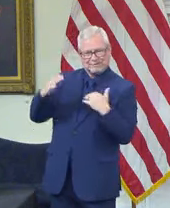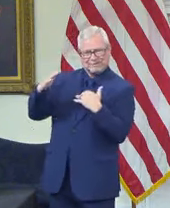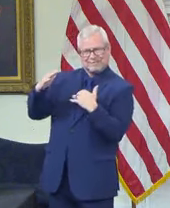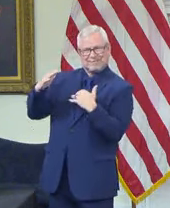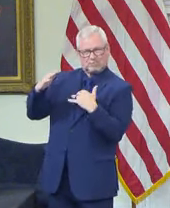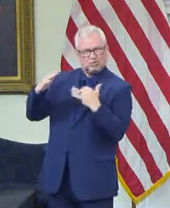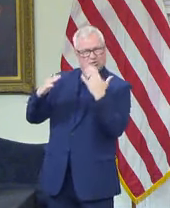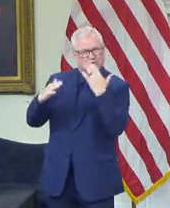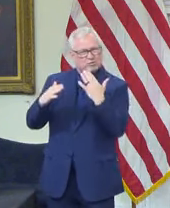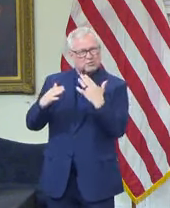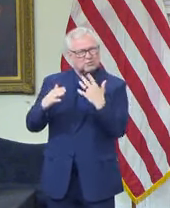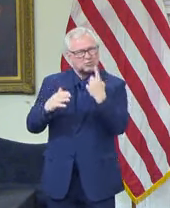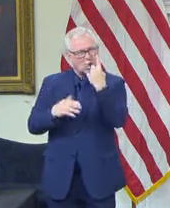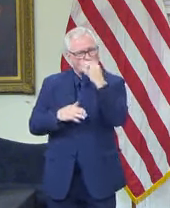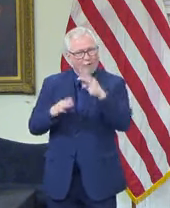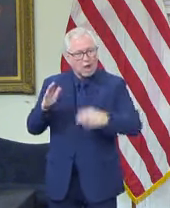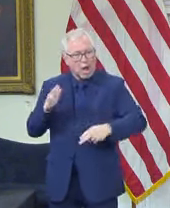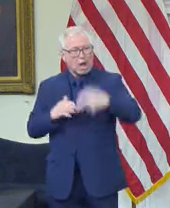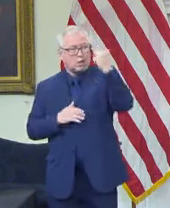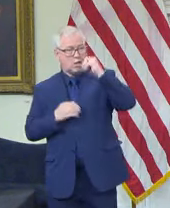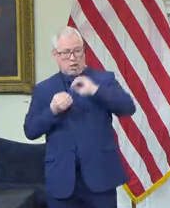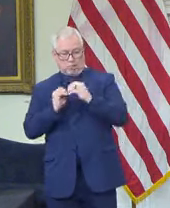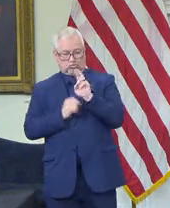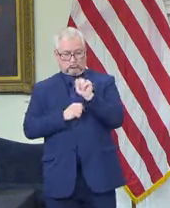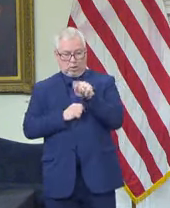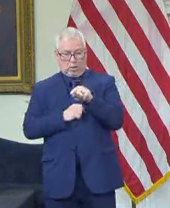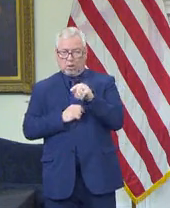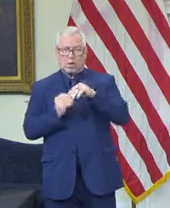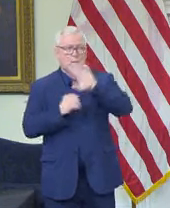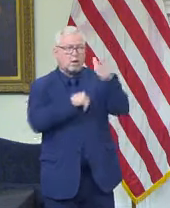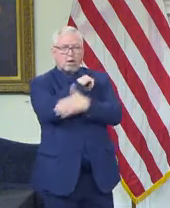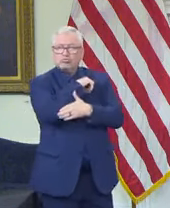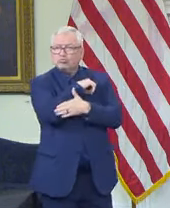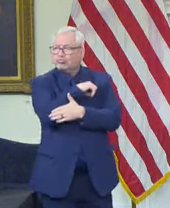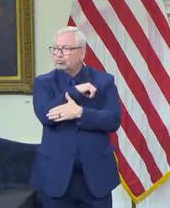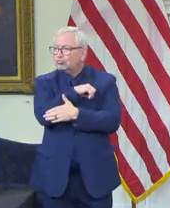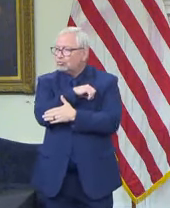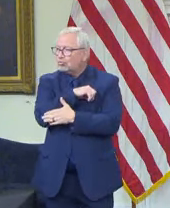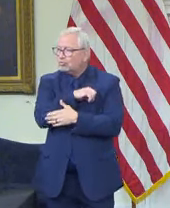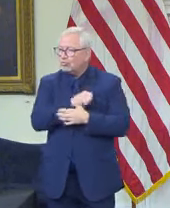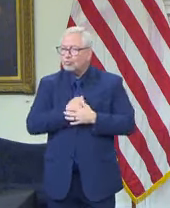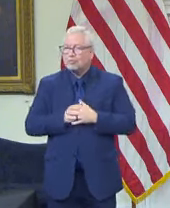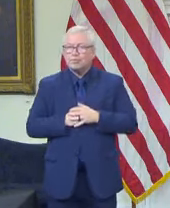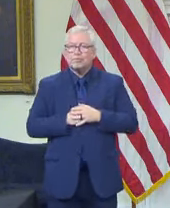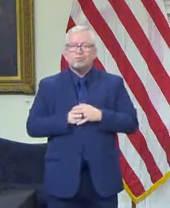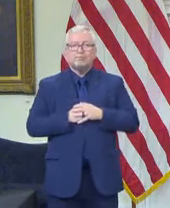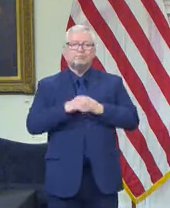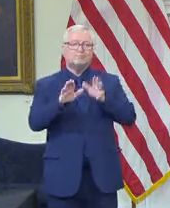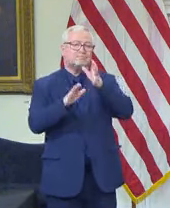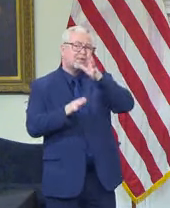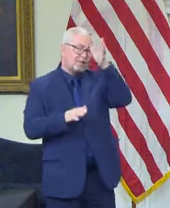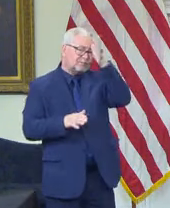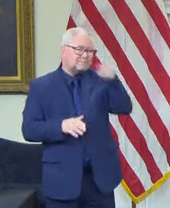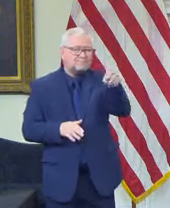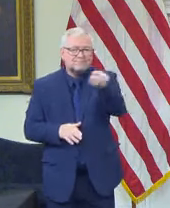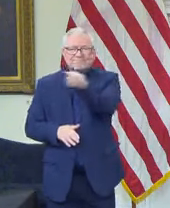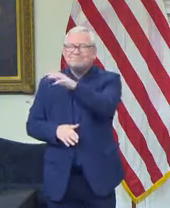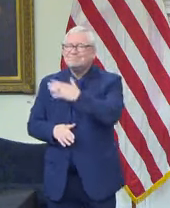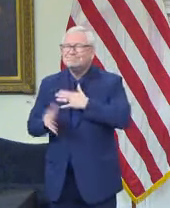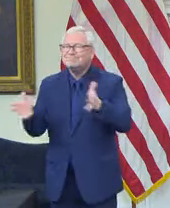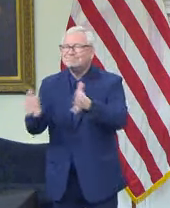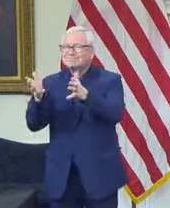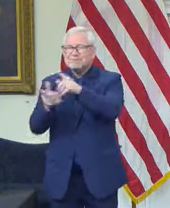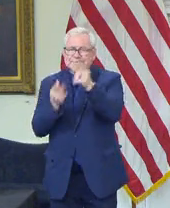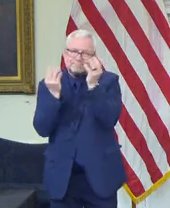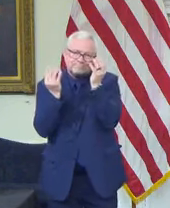country. We continue to encourage parents to consider getting their school-age children vaccinated. in